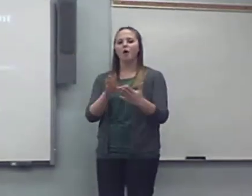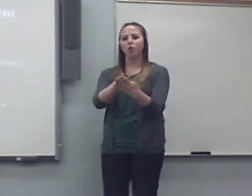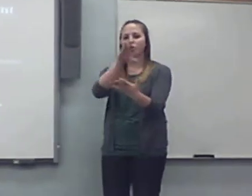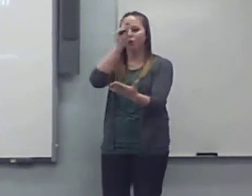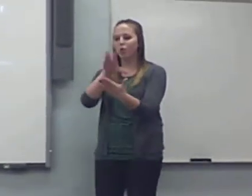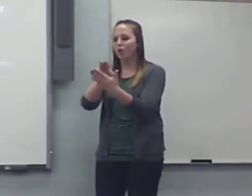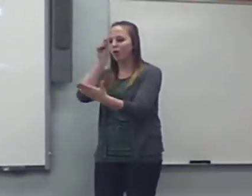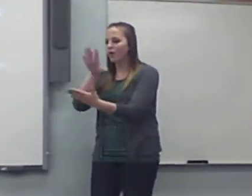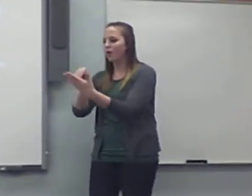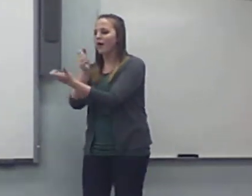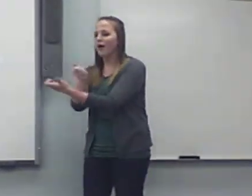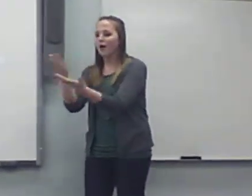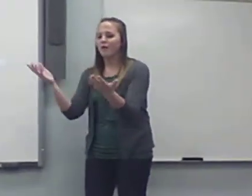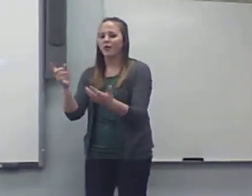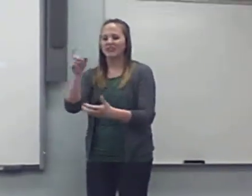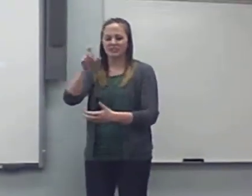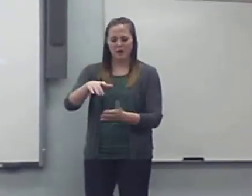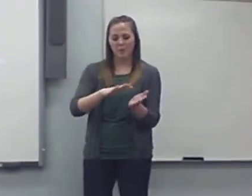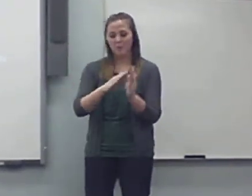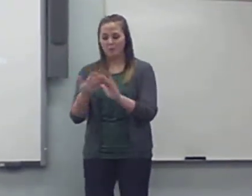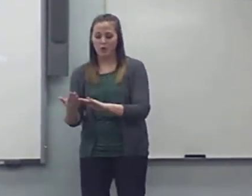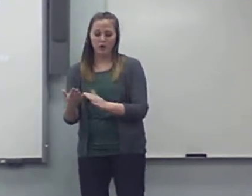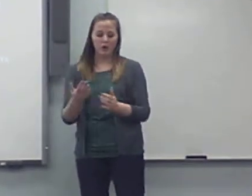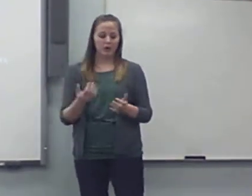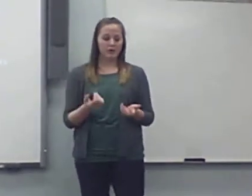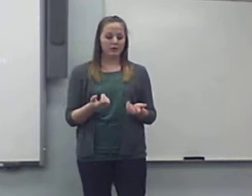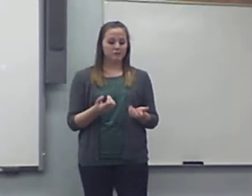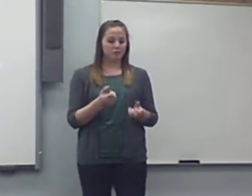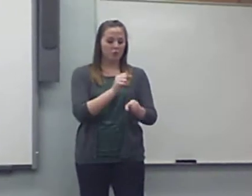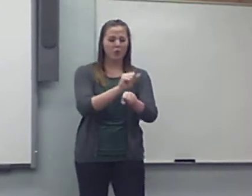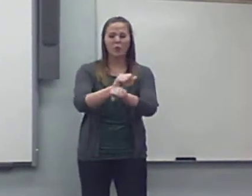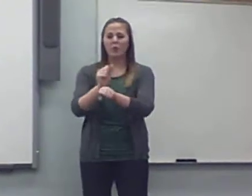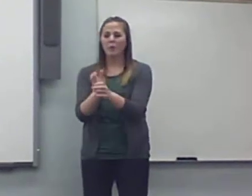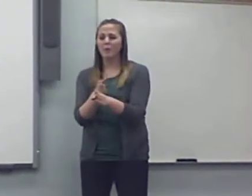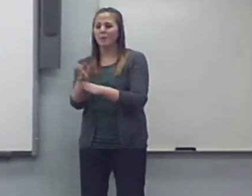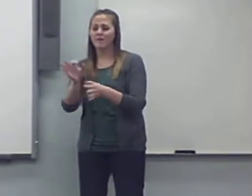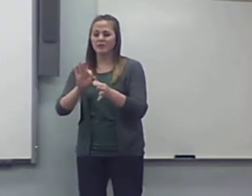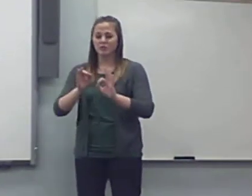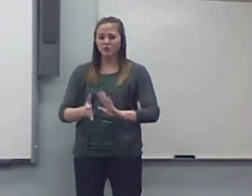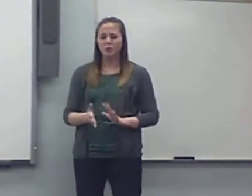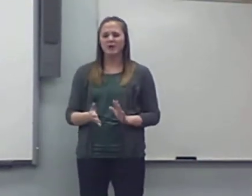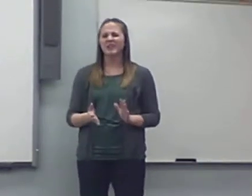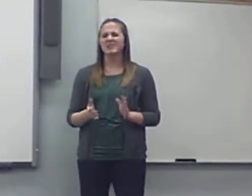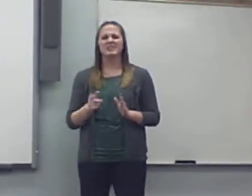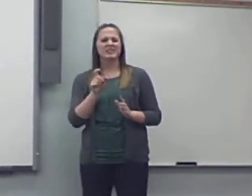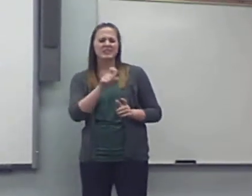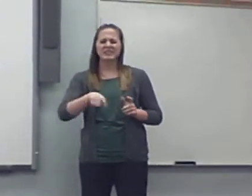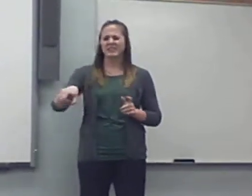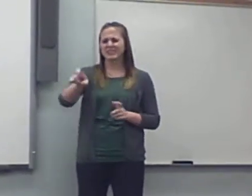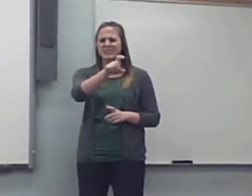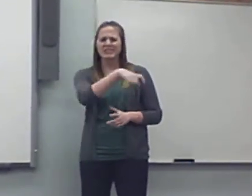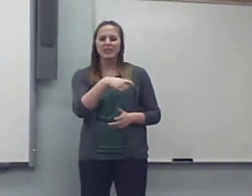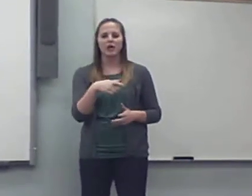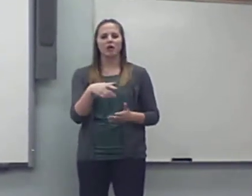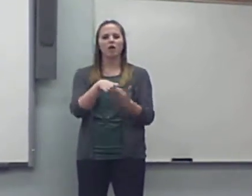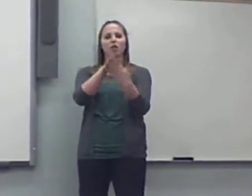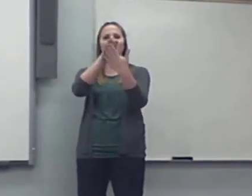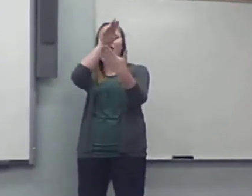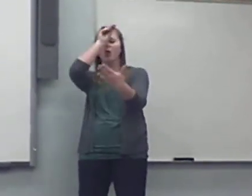the community, how to work with professionals, how to hire interpreters, what kind of information do interpreters need. And so it was a great transitional job for me.